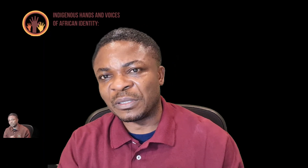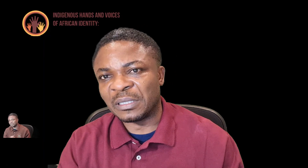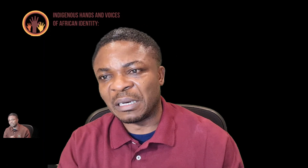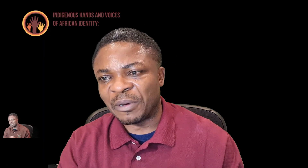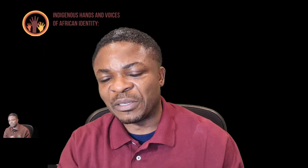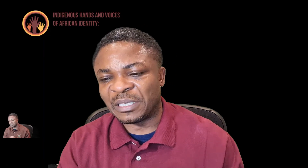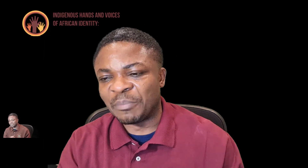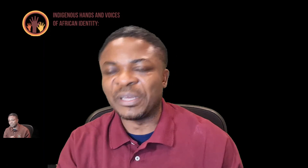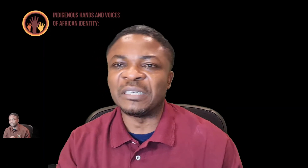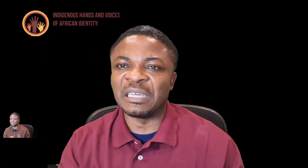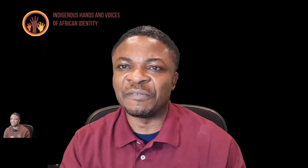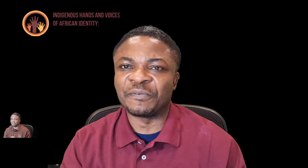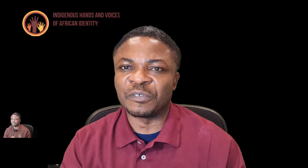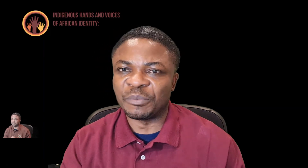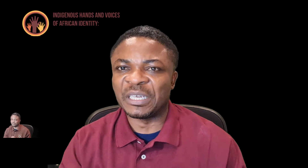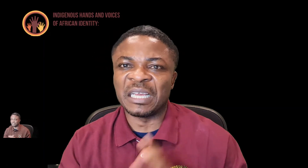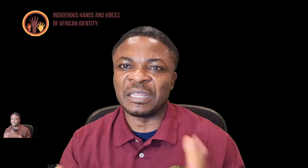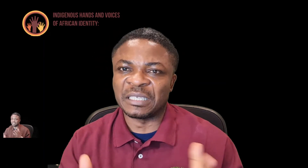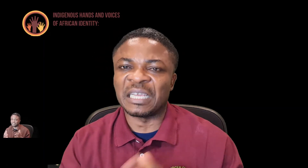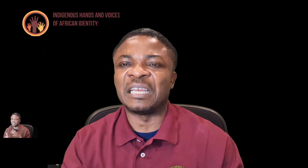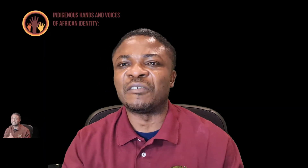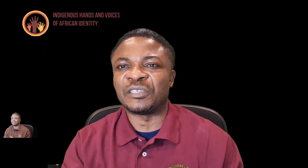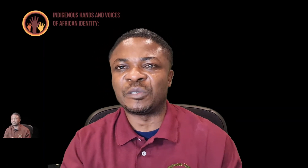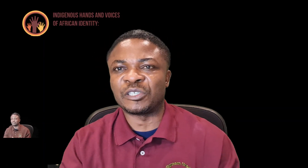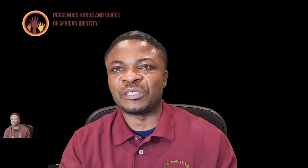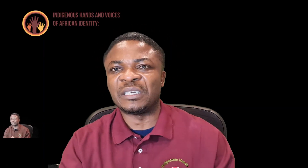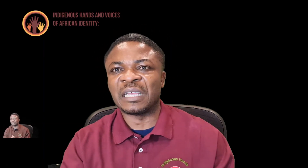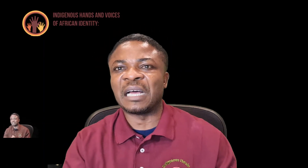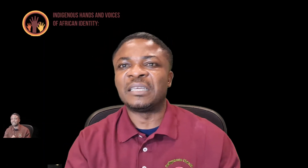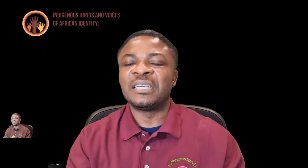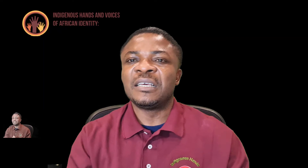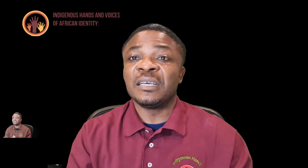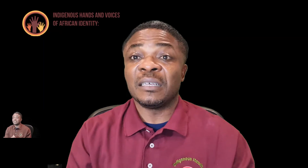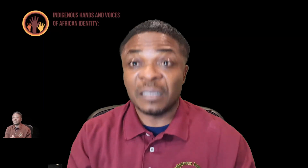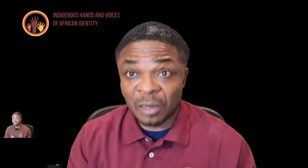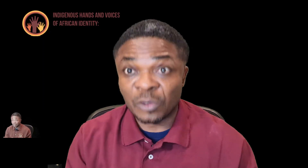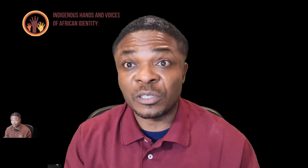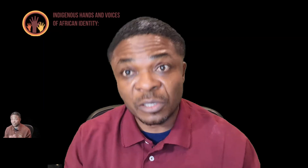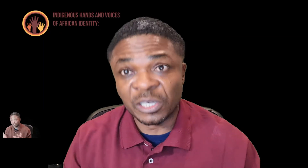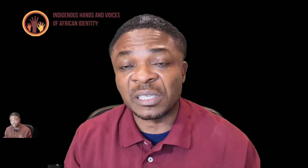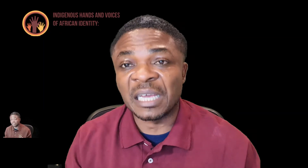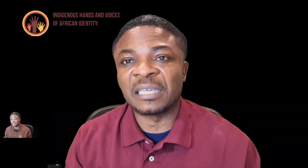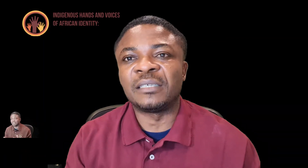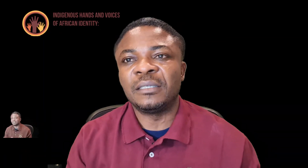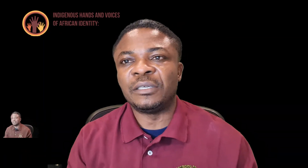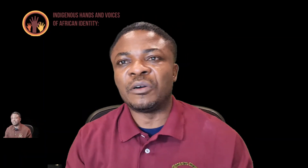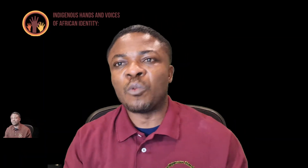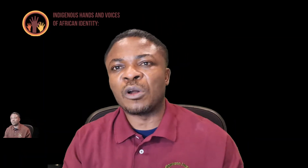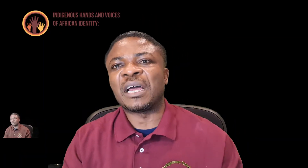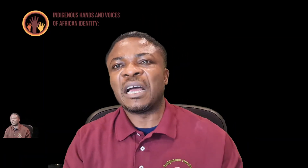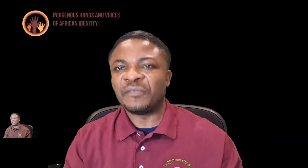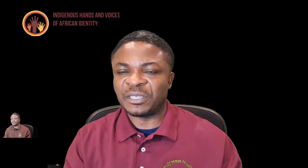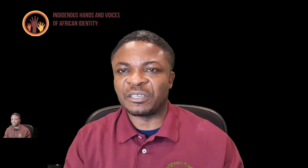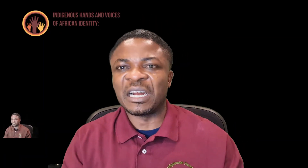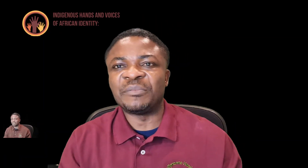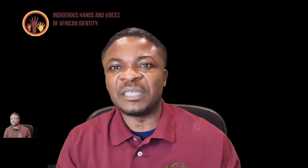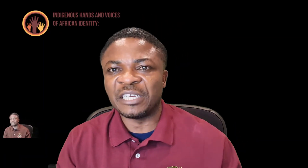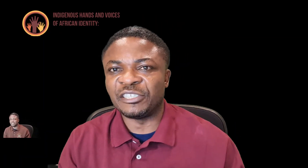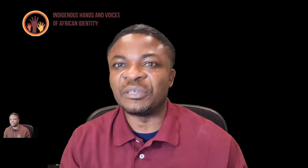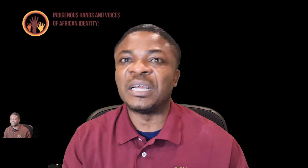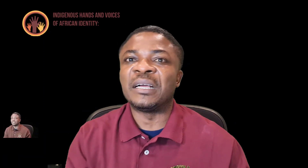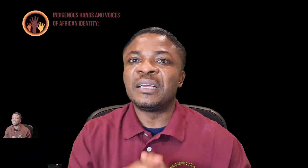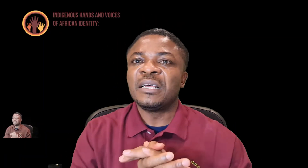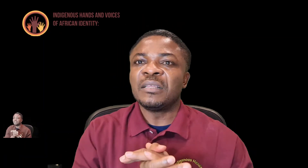know about Zambian deaf community and the sign language situation is that also, just like what I have described